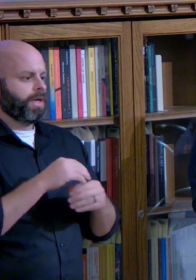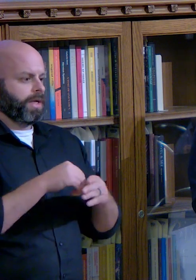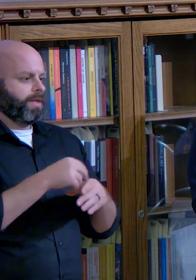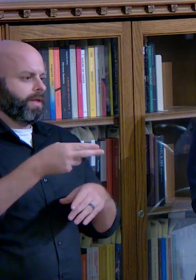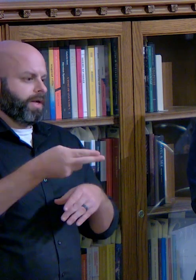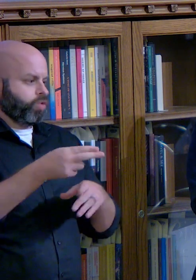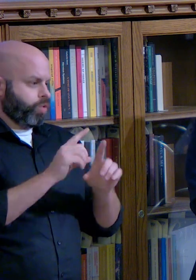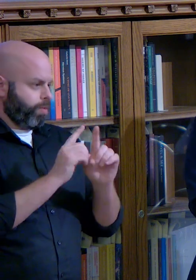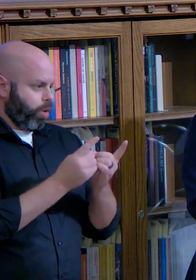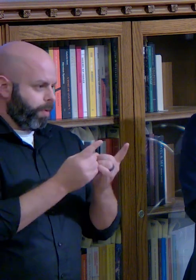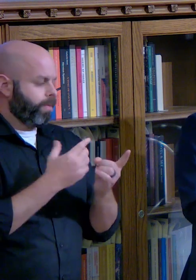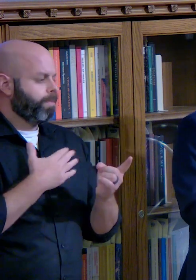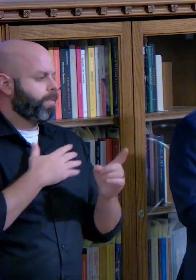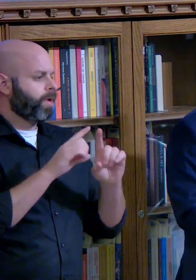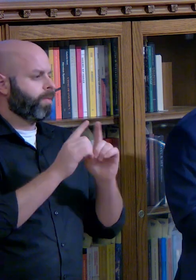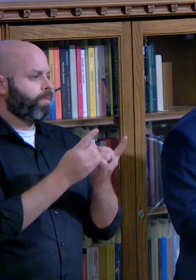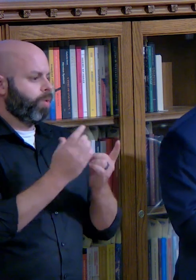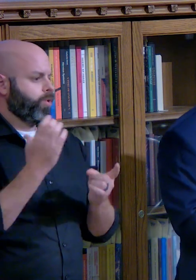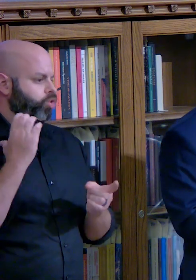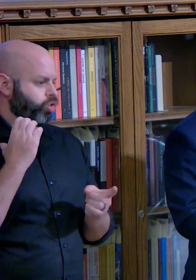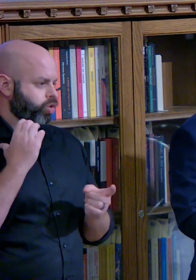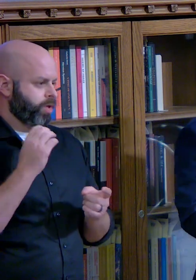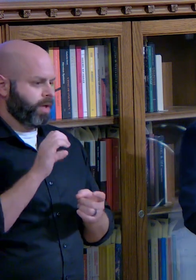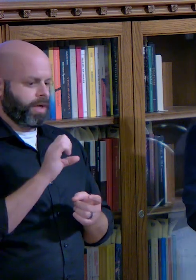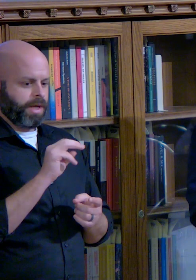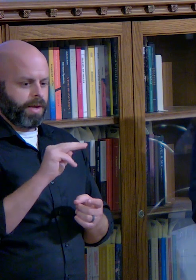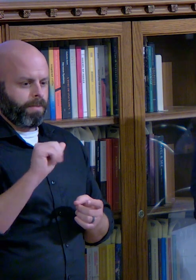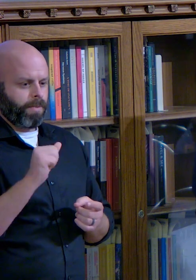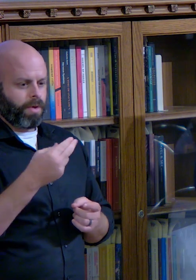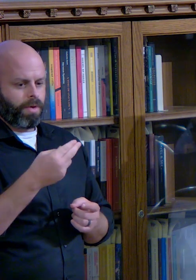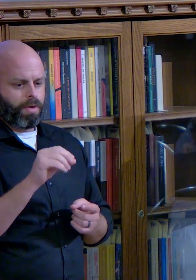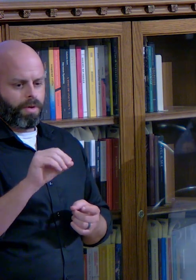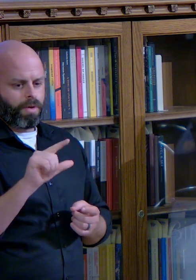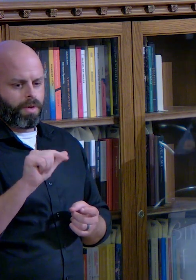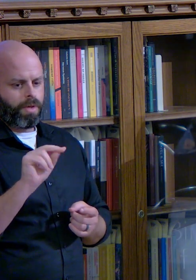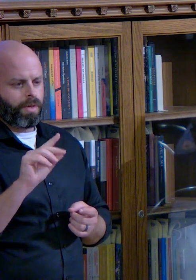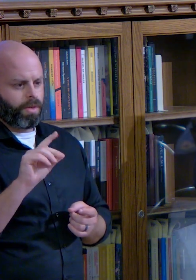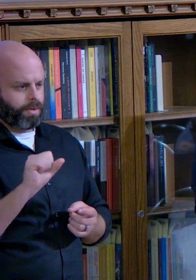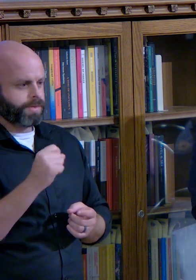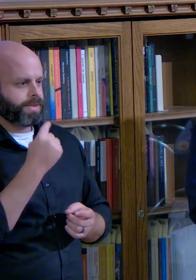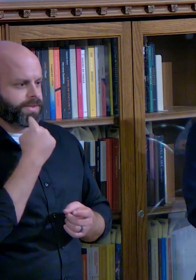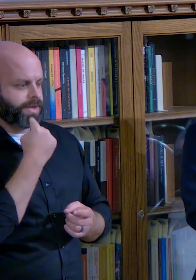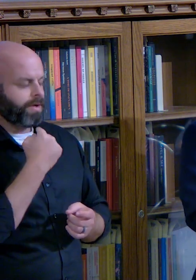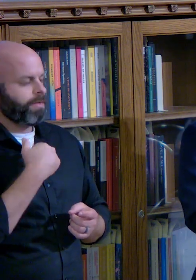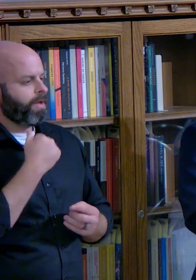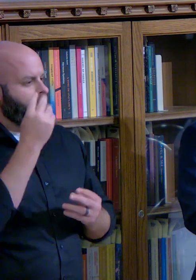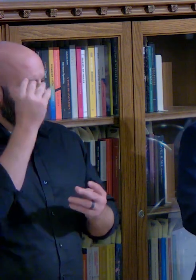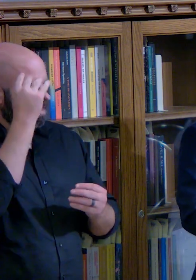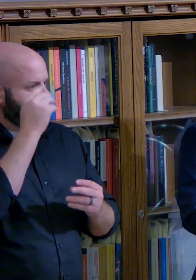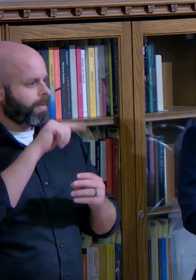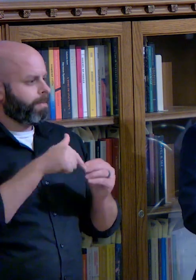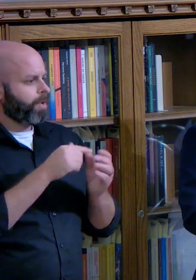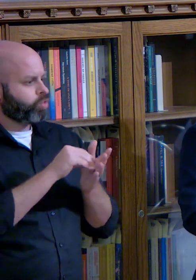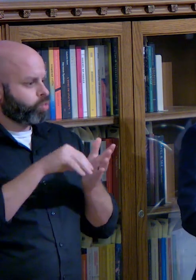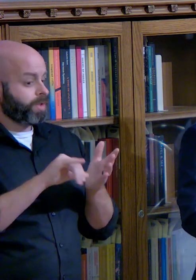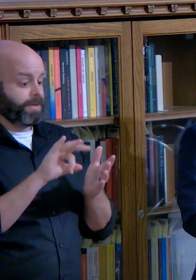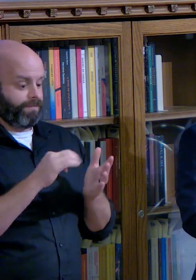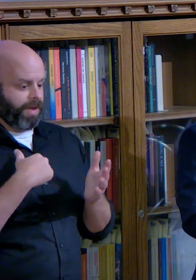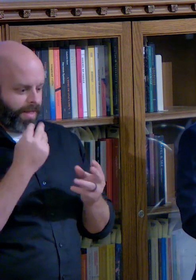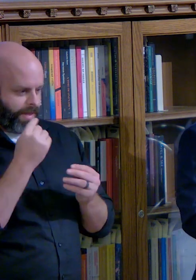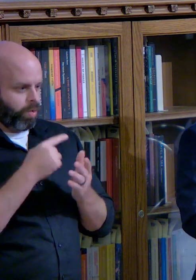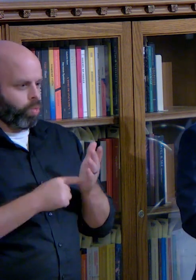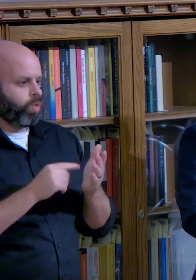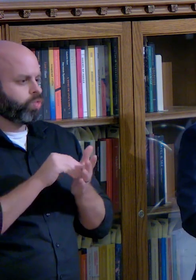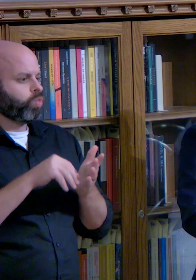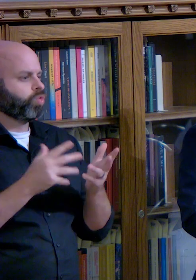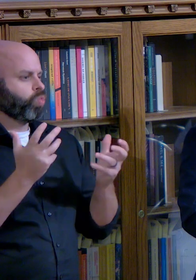history Department my department chair andma Holland said to me I think about students when if I think about what students